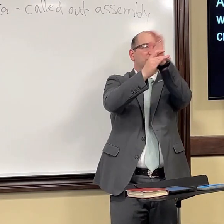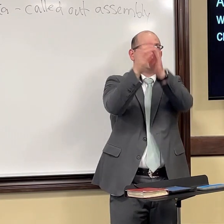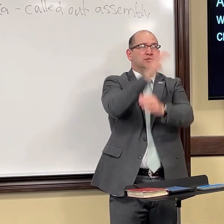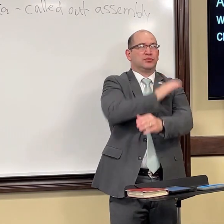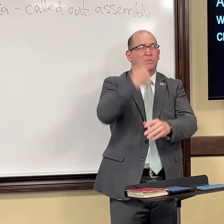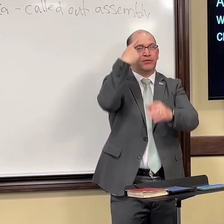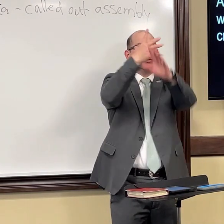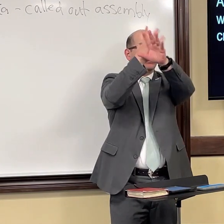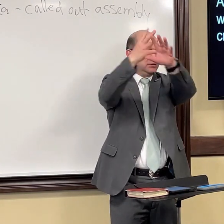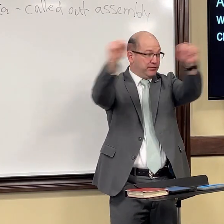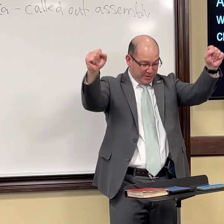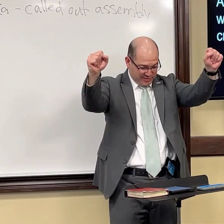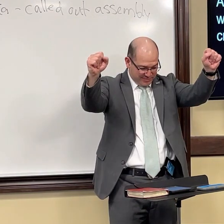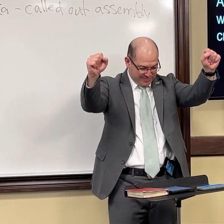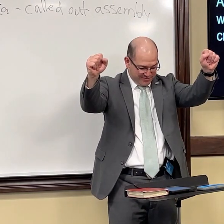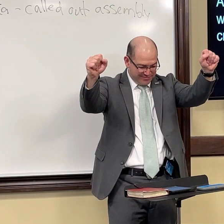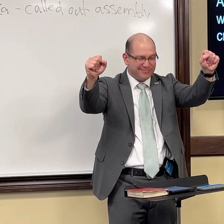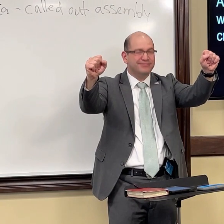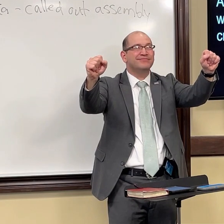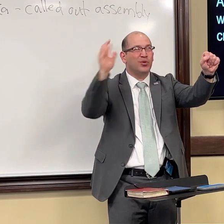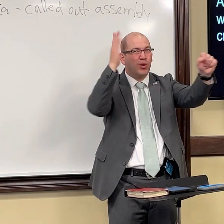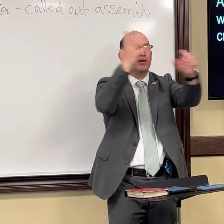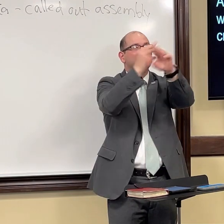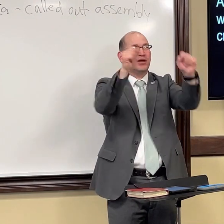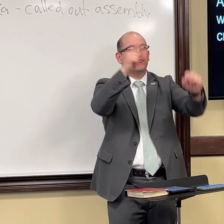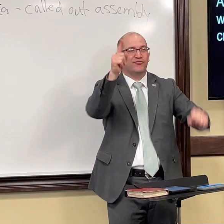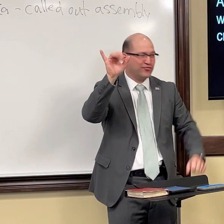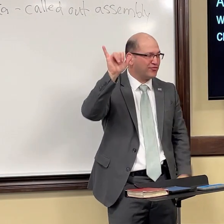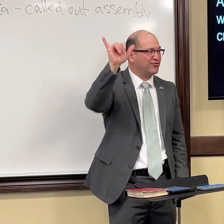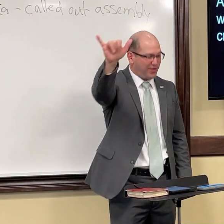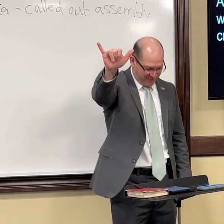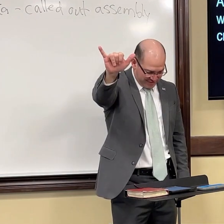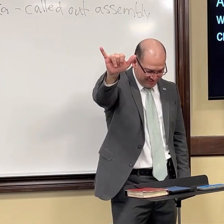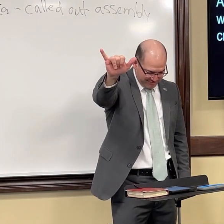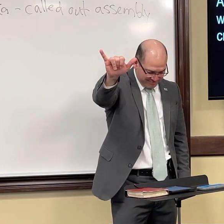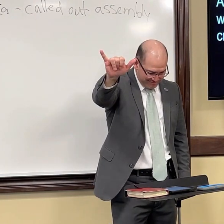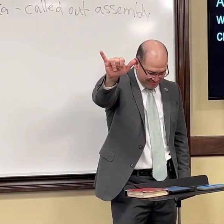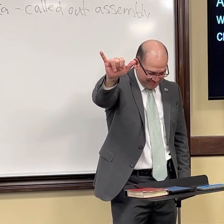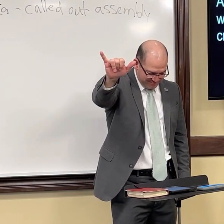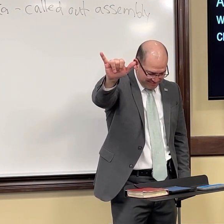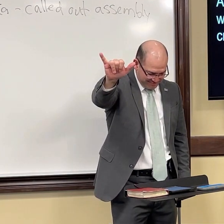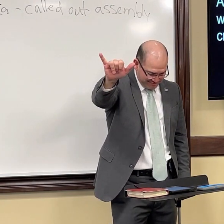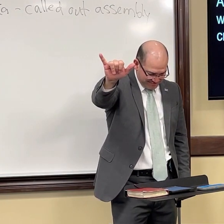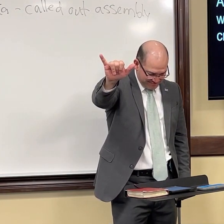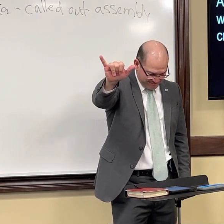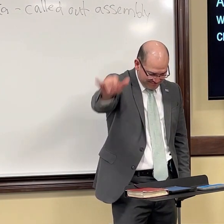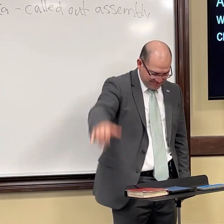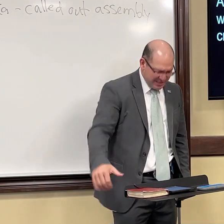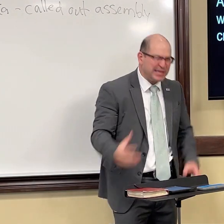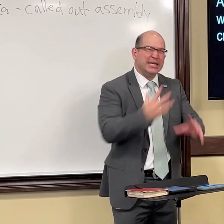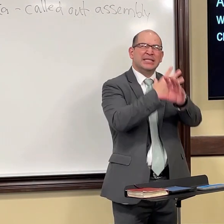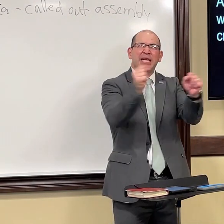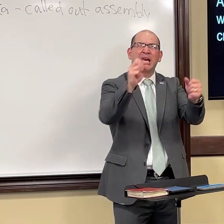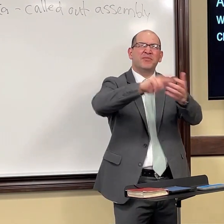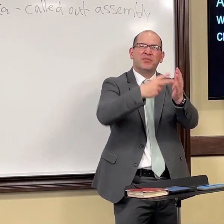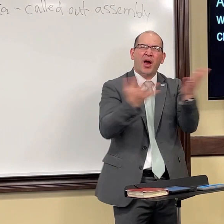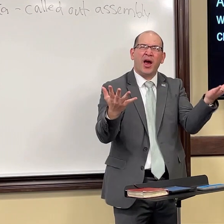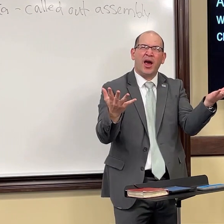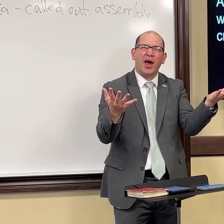And any person that trusts in Christ for salvation will be saved. And that salvation is eternal. It's forever.